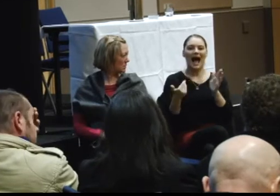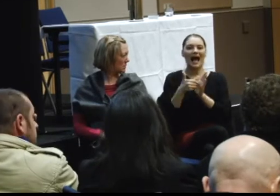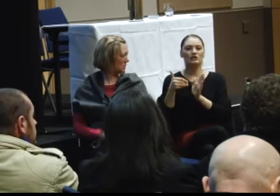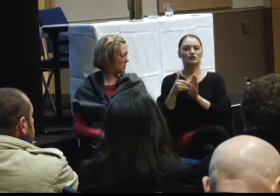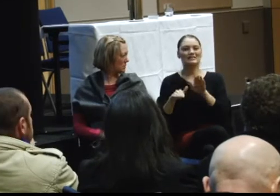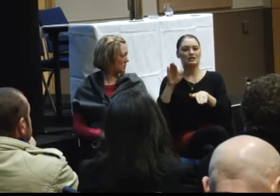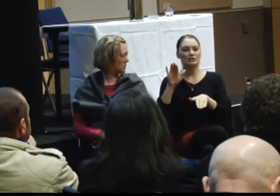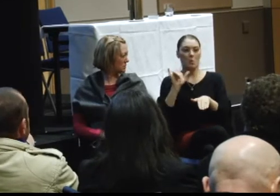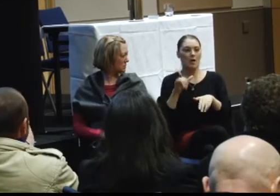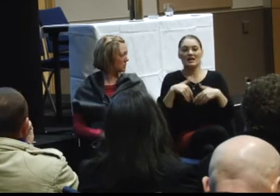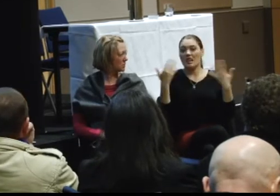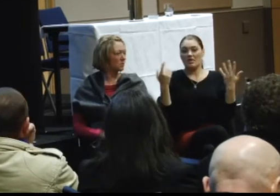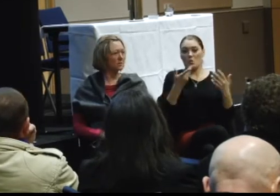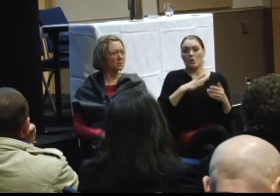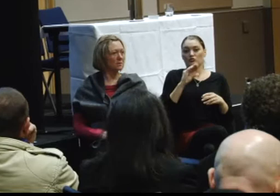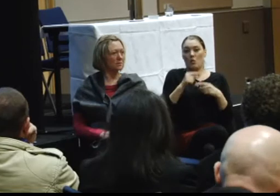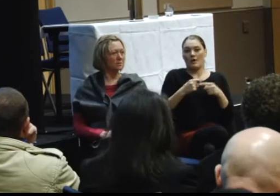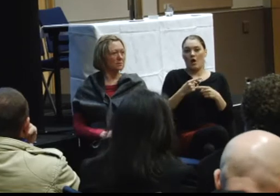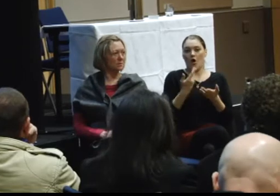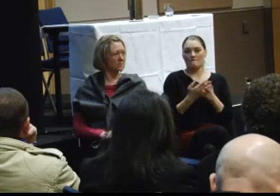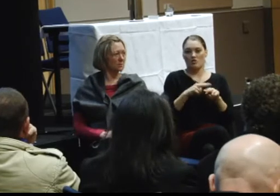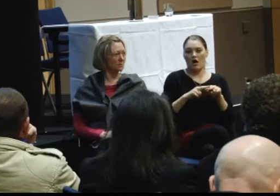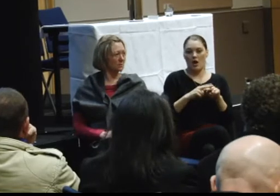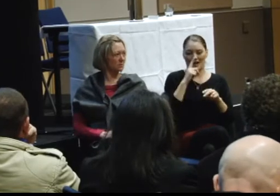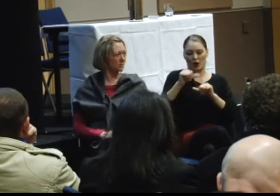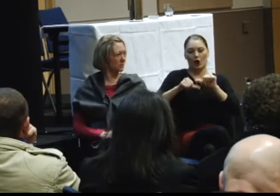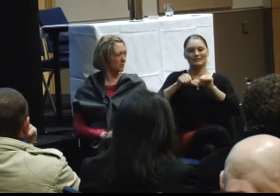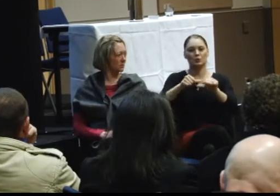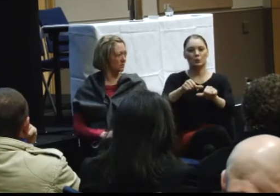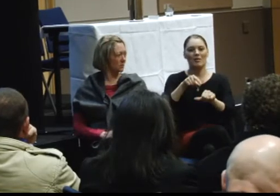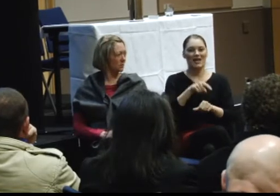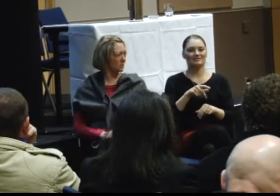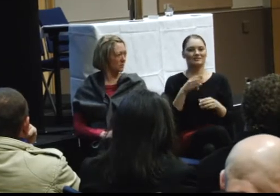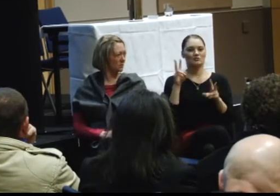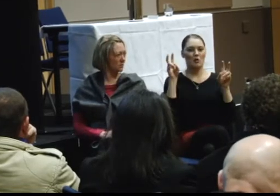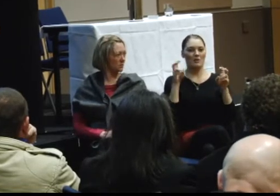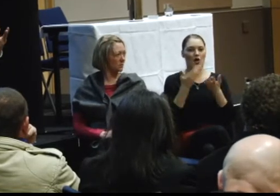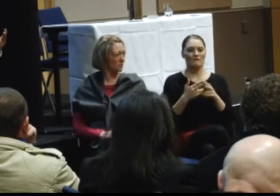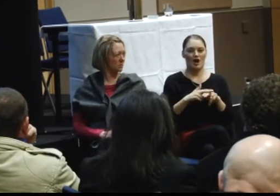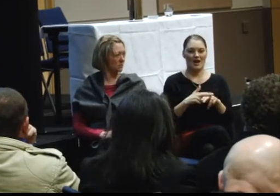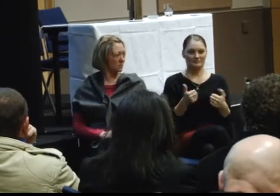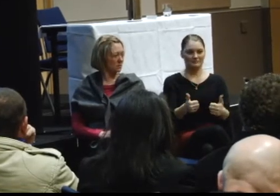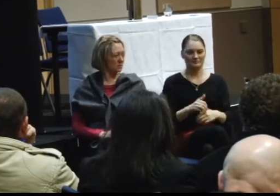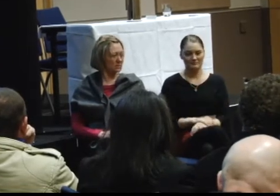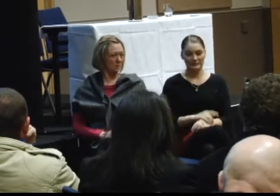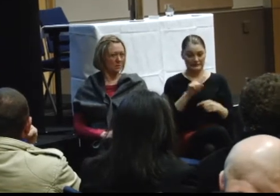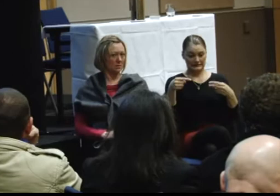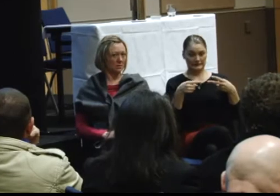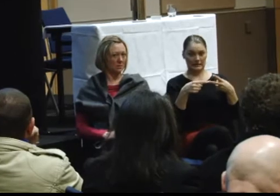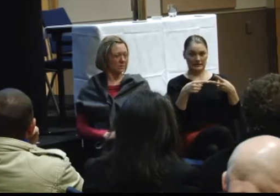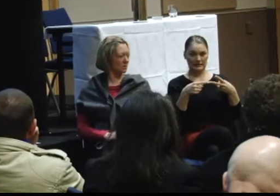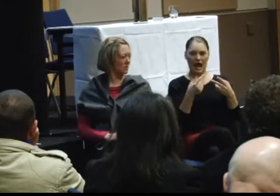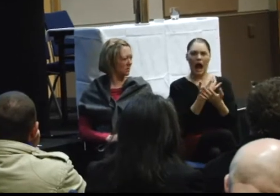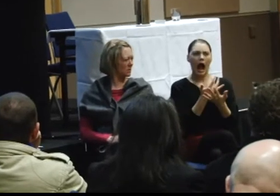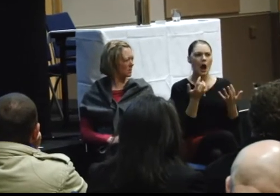you want to talk about at a session on Friday, and then we can continue the conversation on there. Now, the second thing I want to put in a plug for is, how many